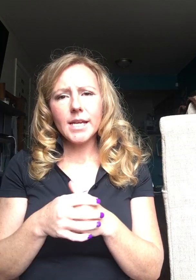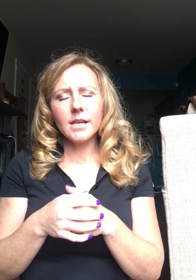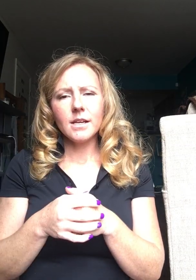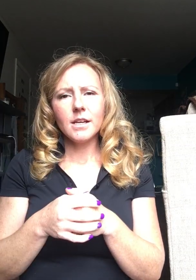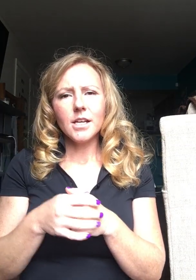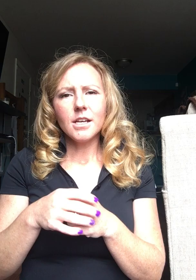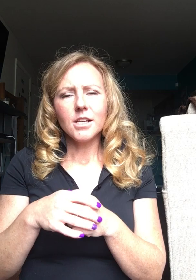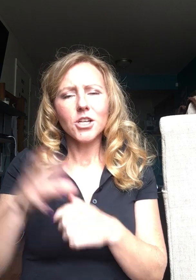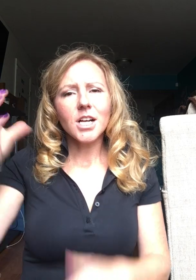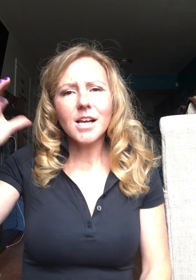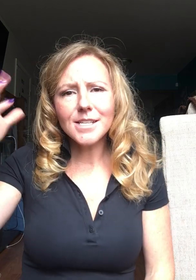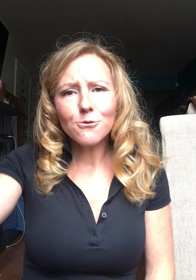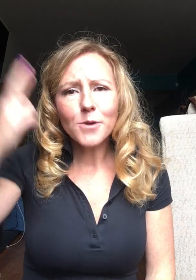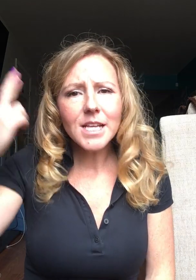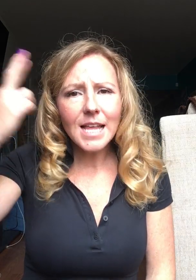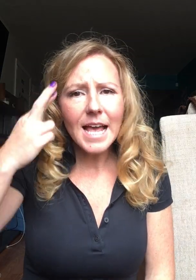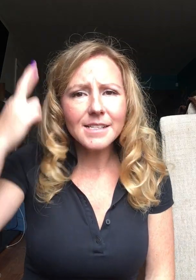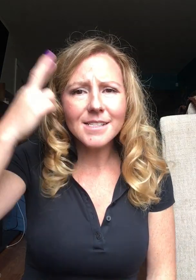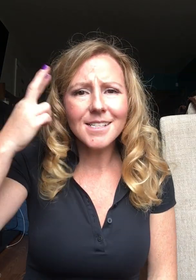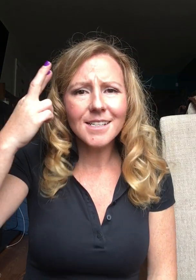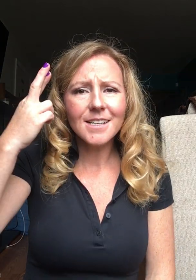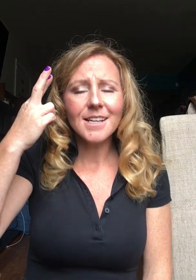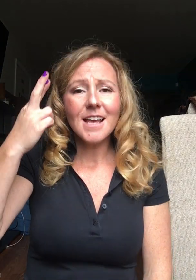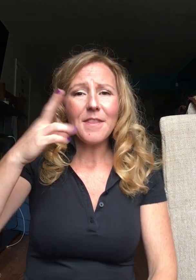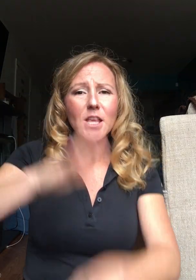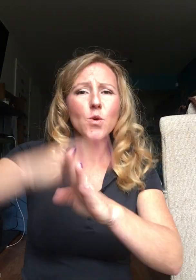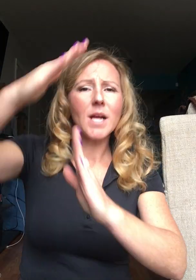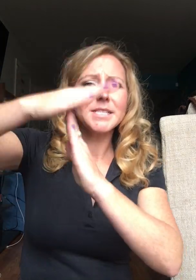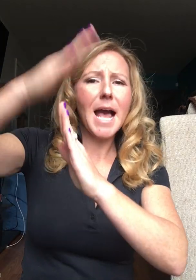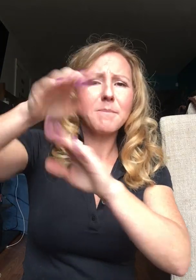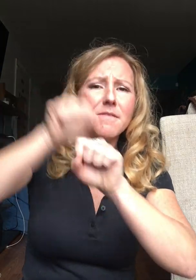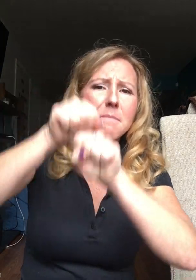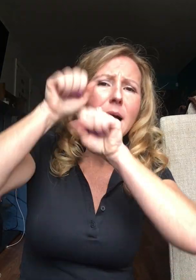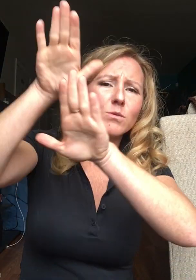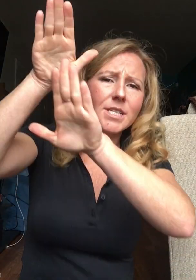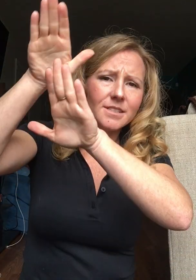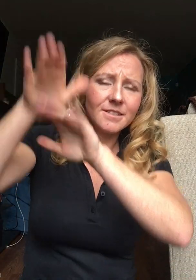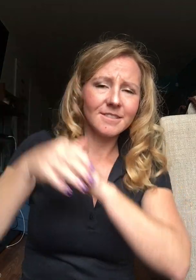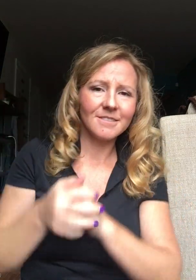When your cousin realized that you were on top of the mountain,